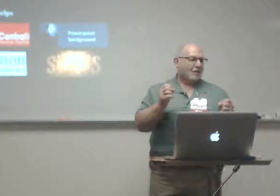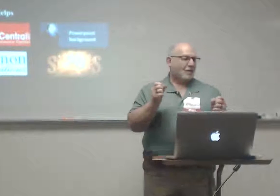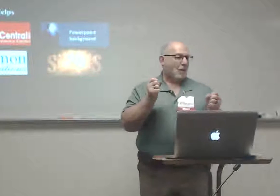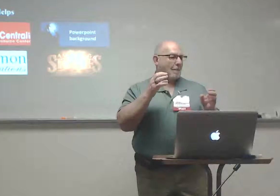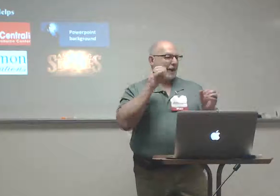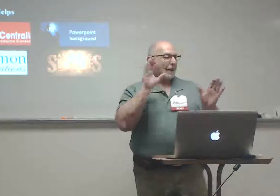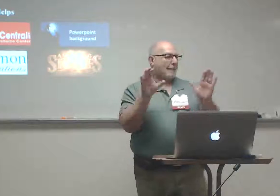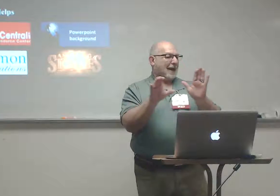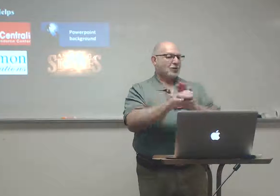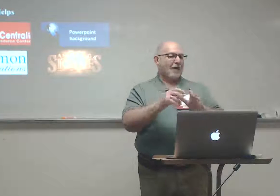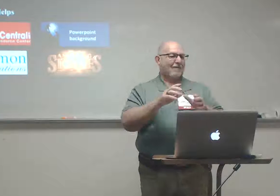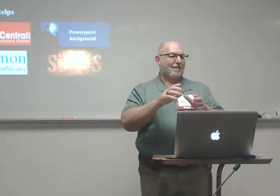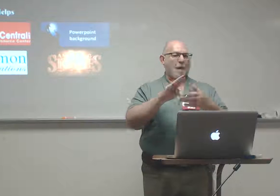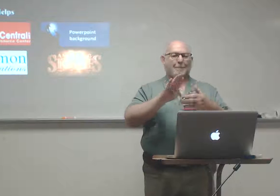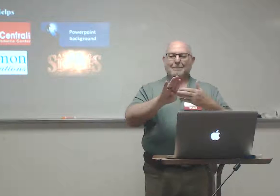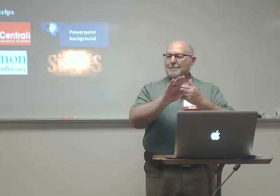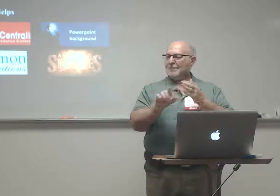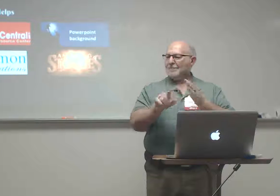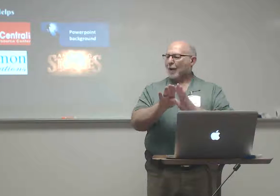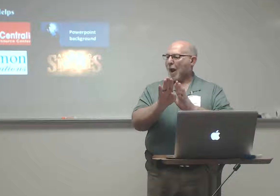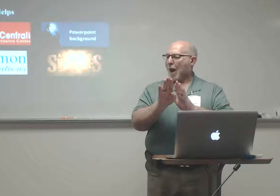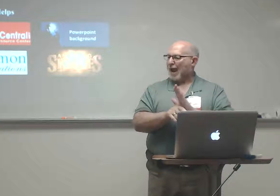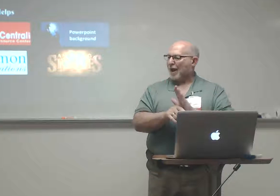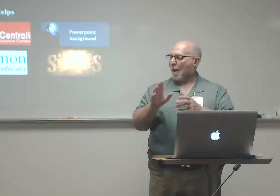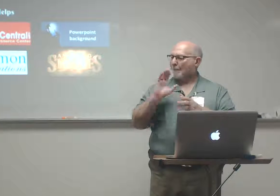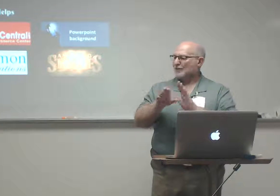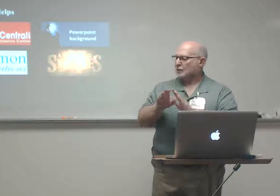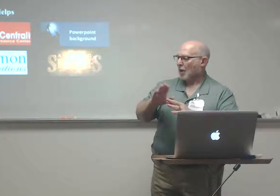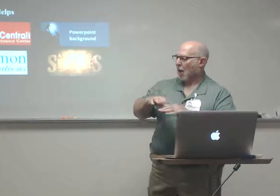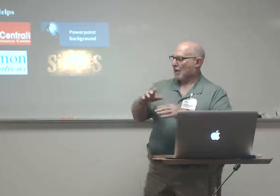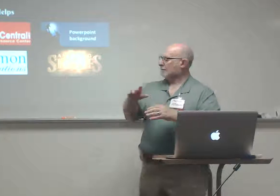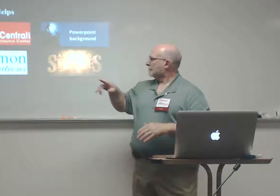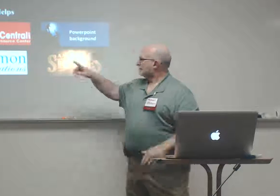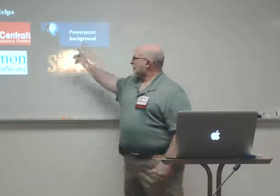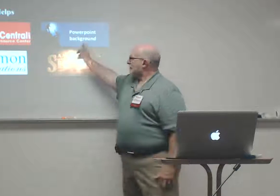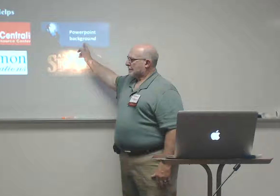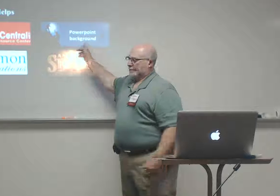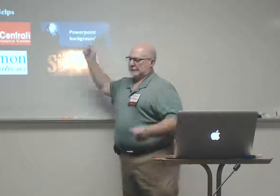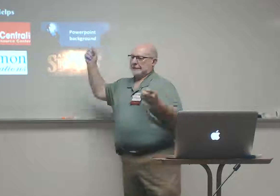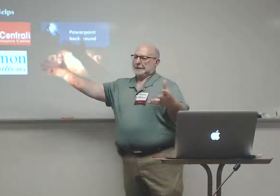There are many pictures that for background pictures on.